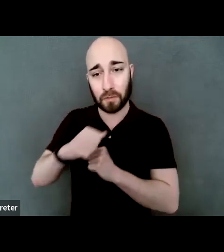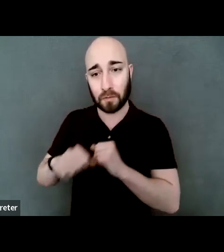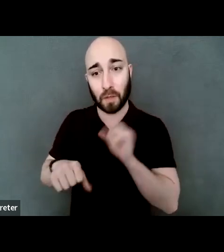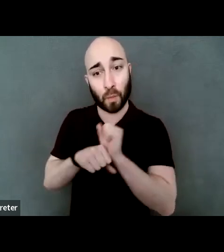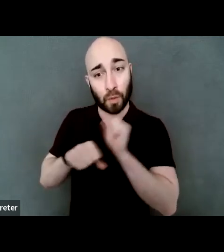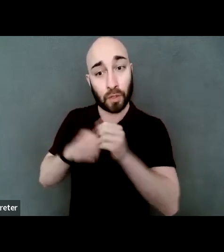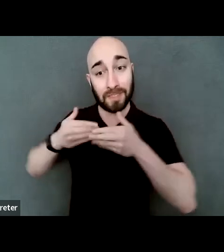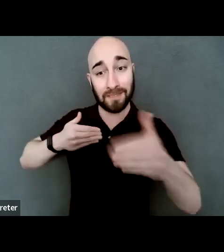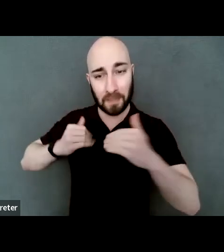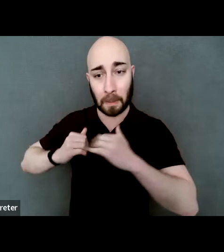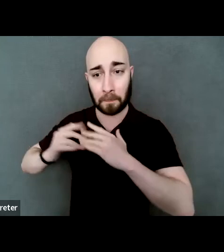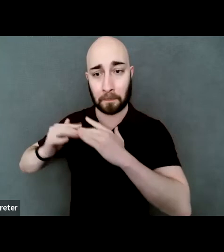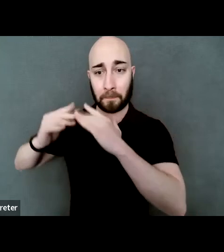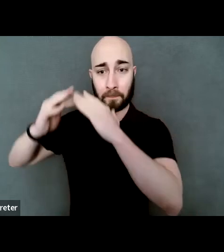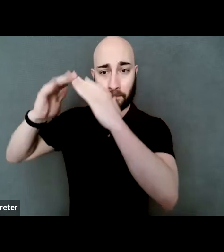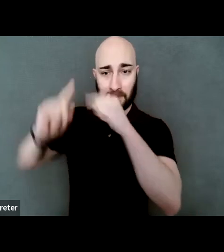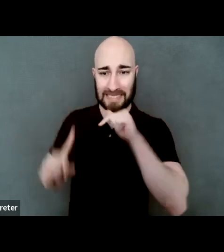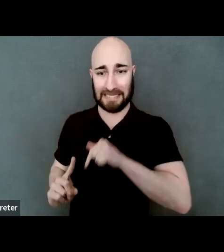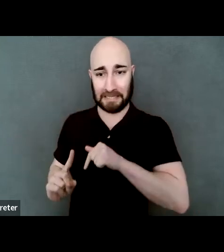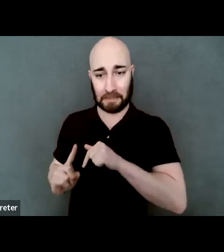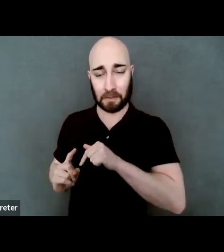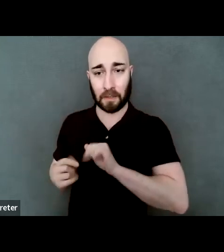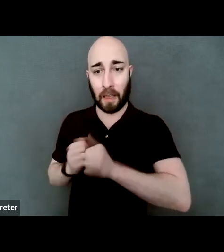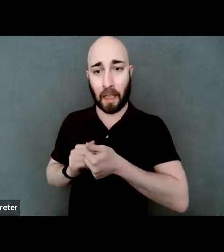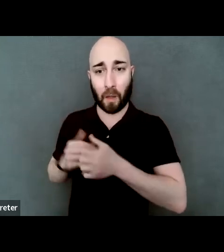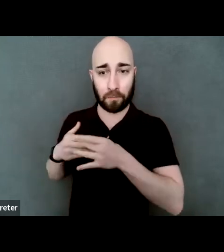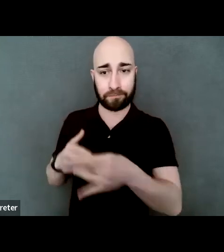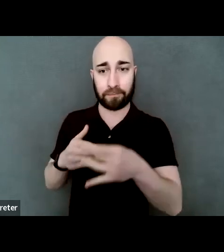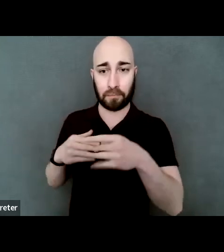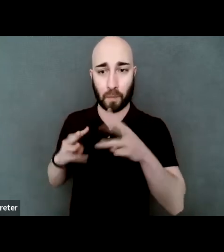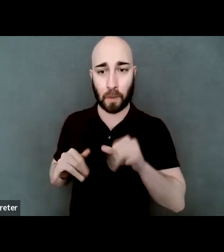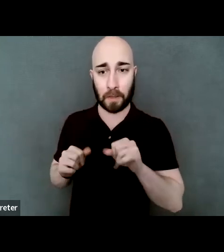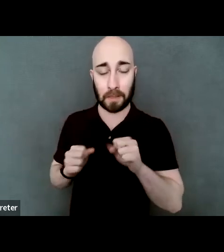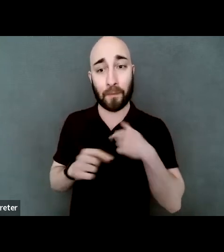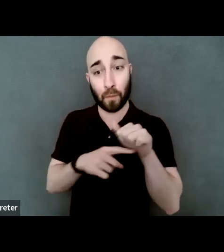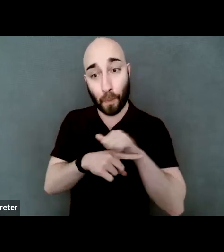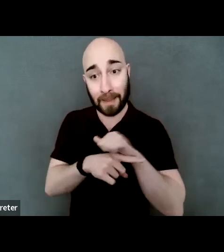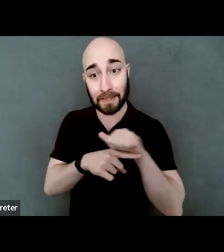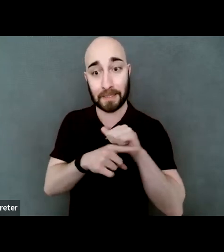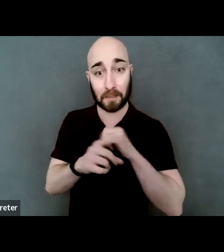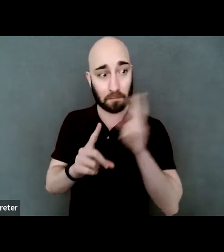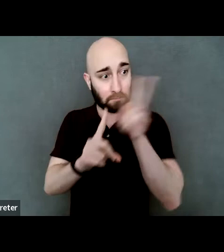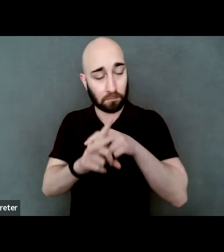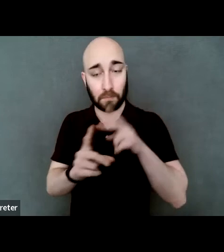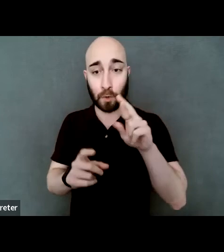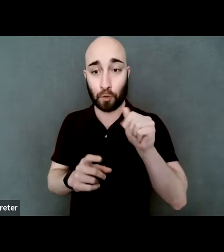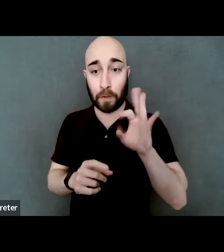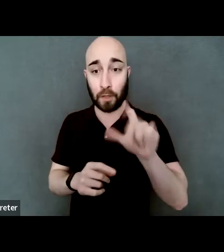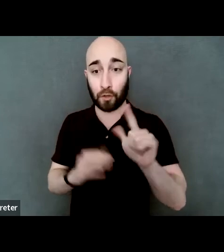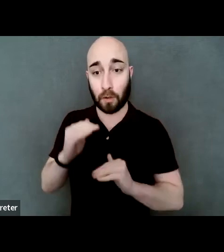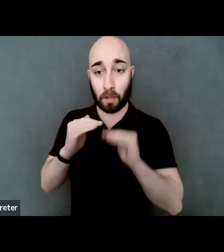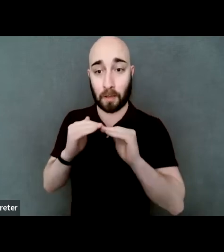doing through Pathways. We had to practice racial equity and anti-racist